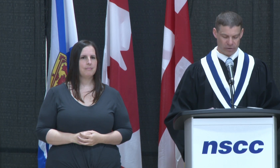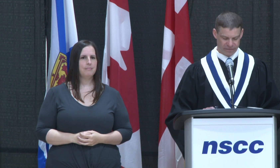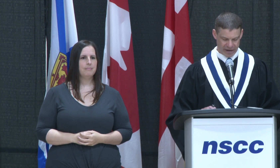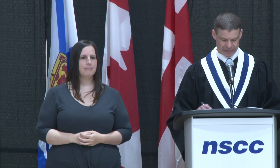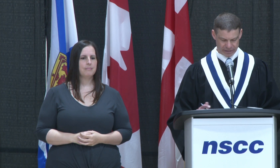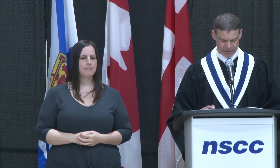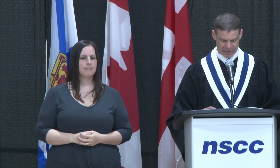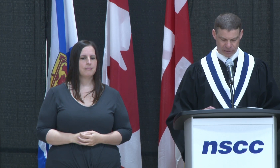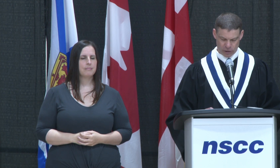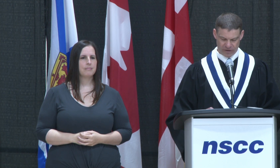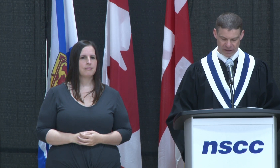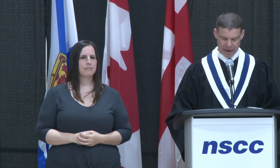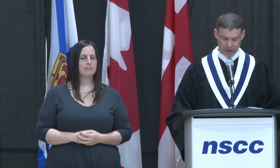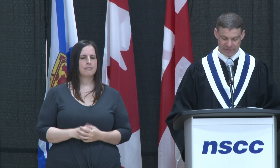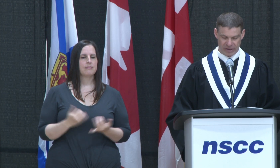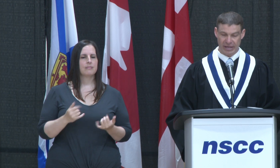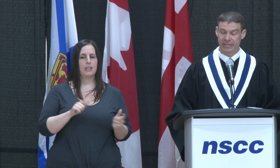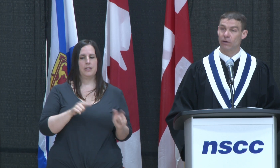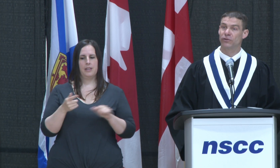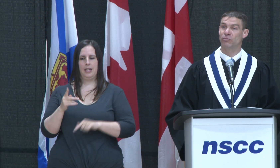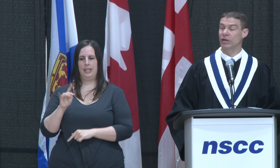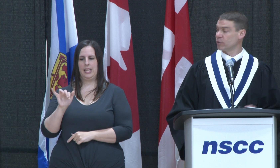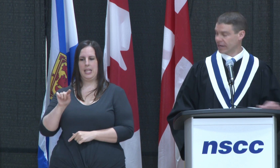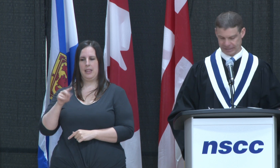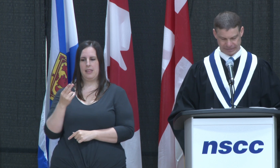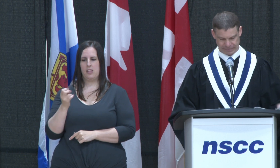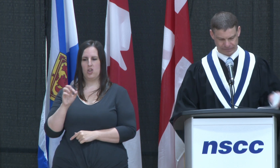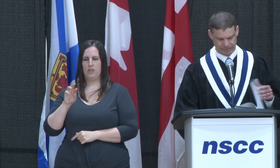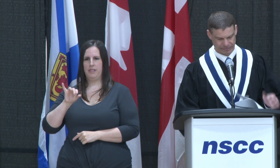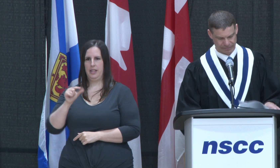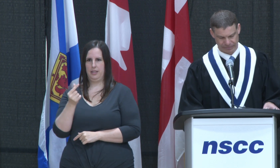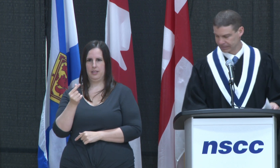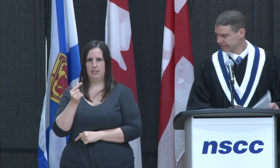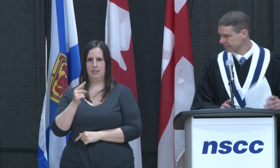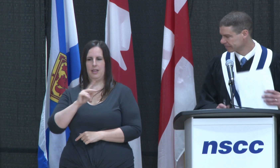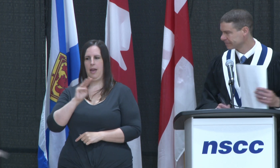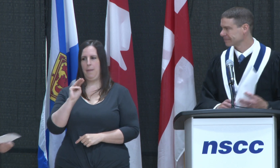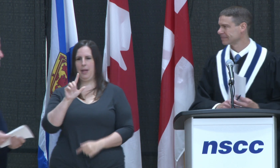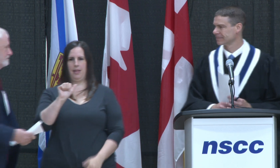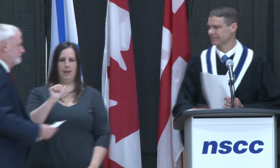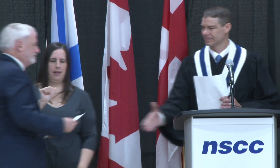I now invite Keith Irving, MLA for King South, to bring greetings.